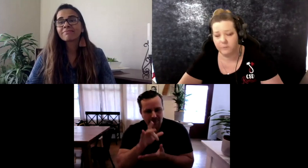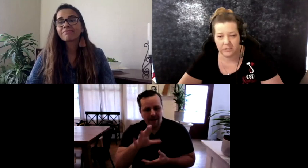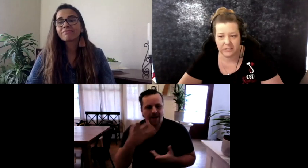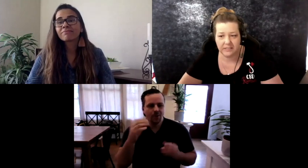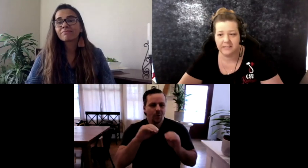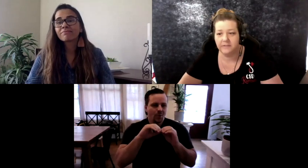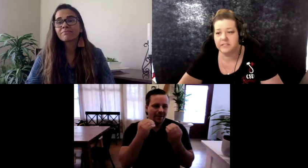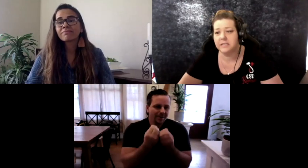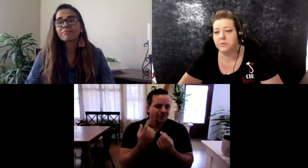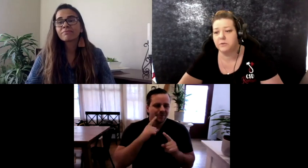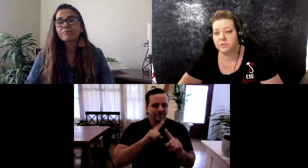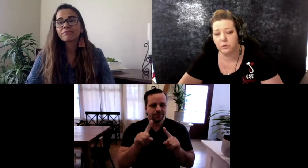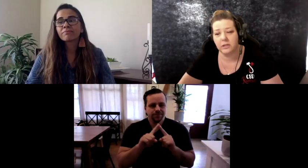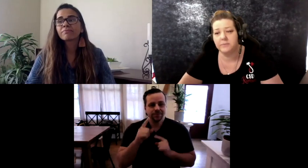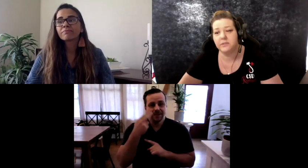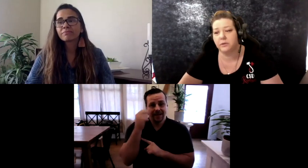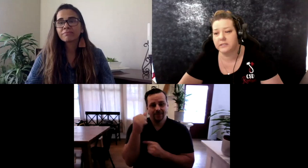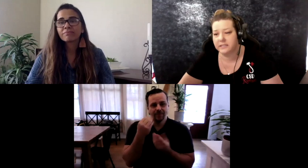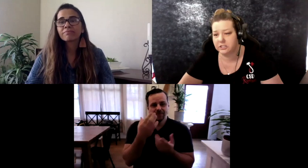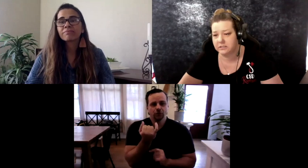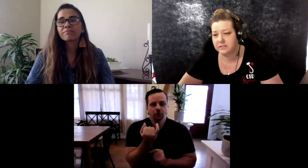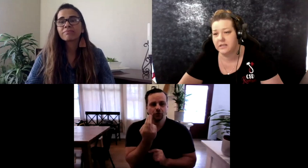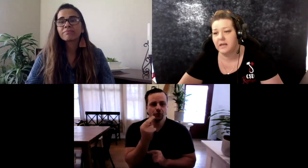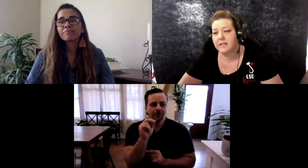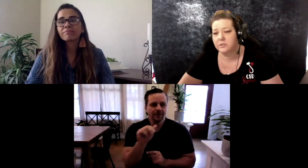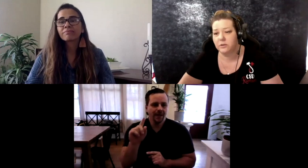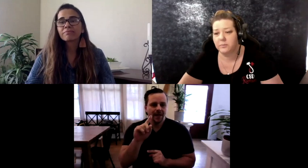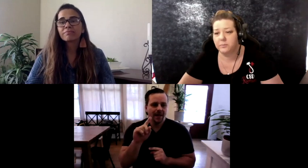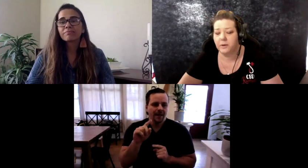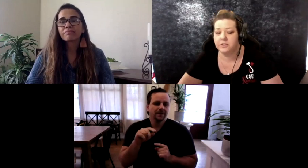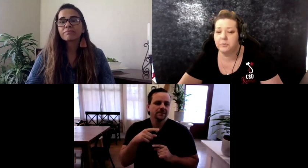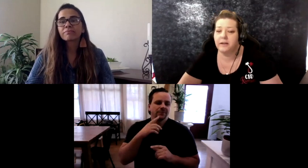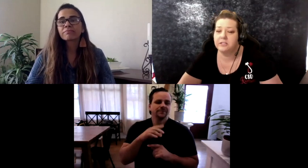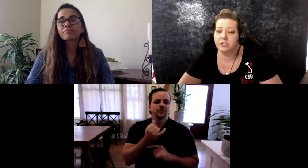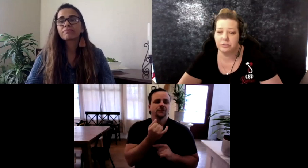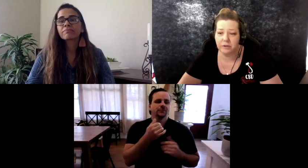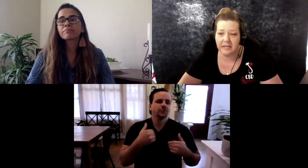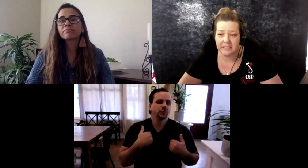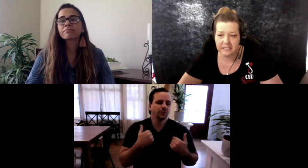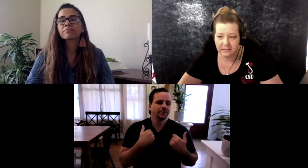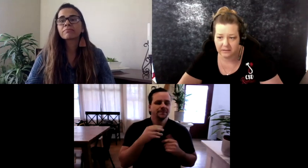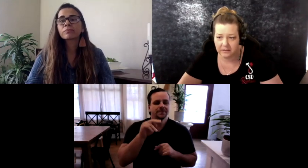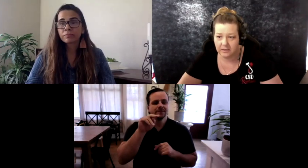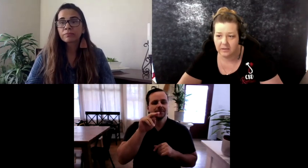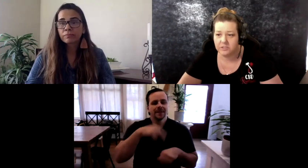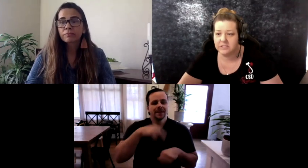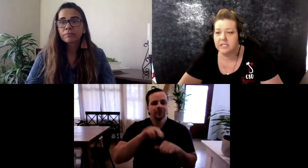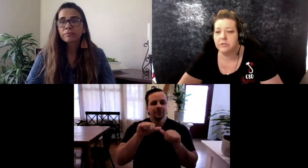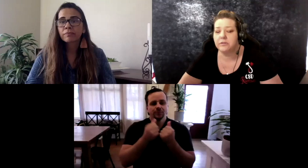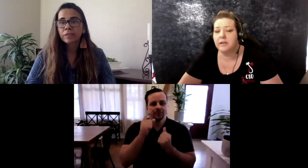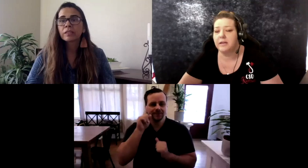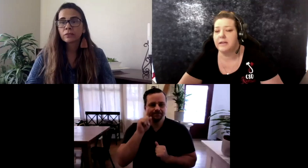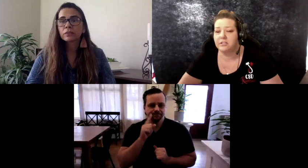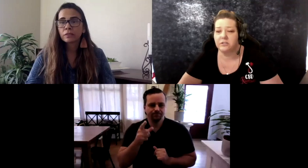Of course, there's that self-esteem with school clubs and organizations. High school also provides junior NAD, which is a